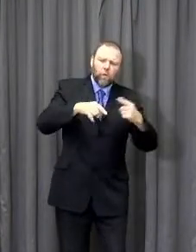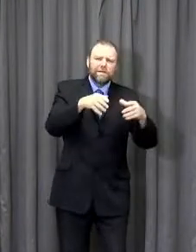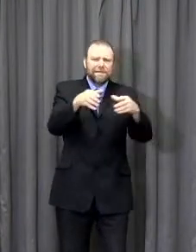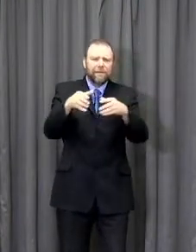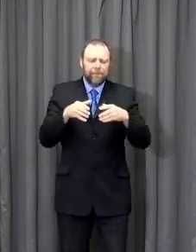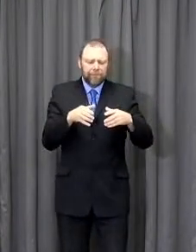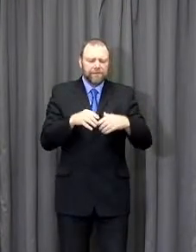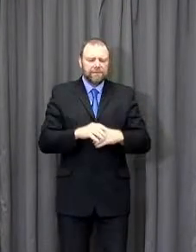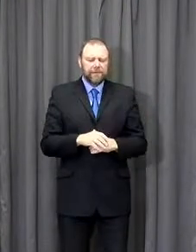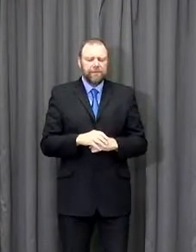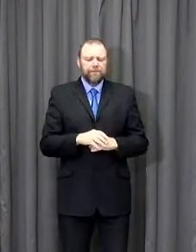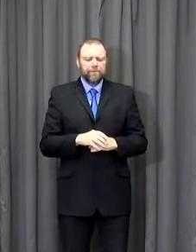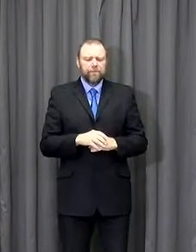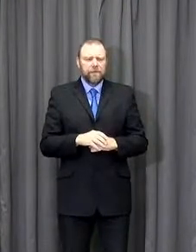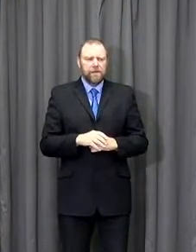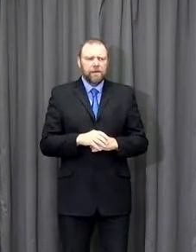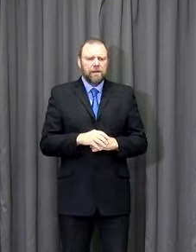Wales.